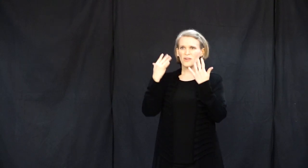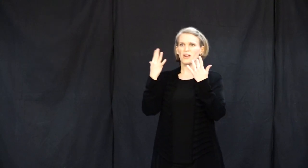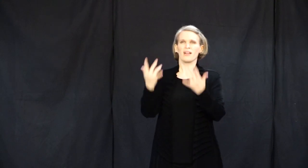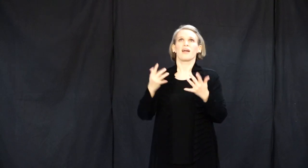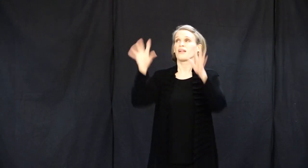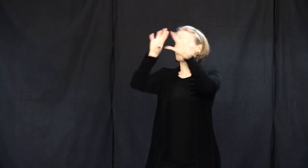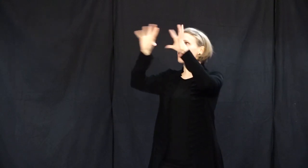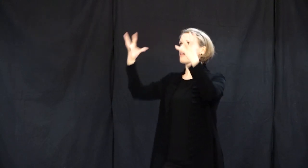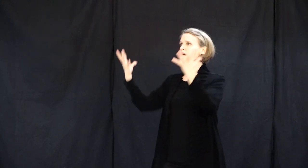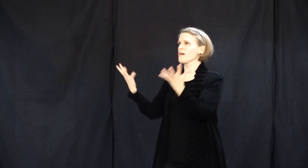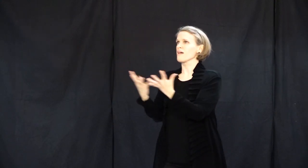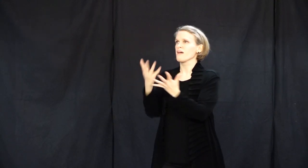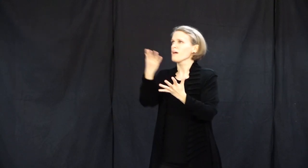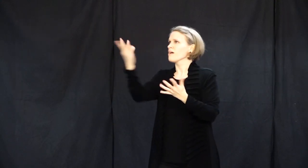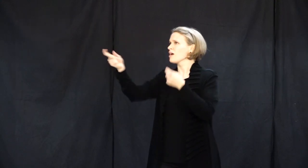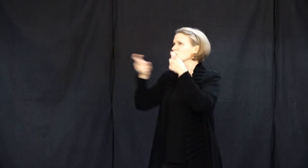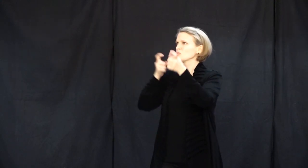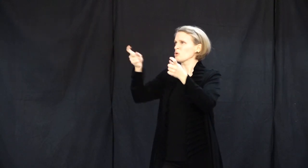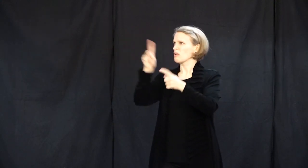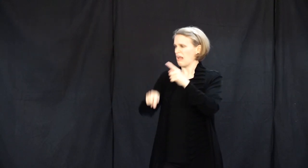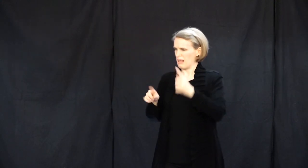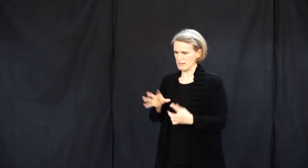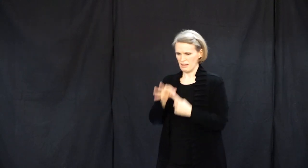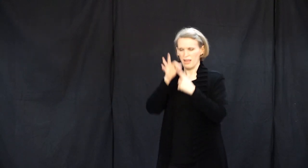I am the one thing in life I can control.